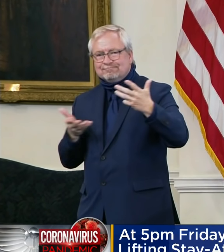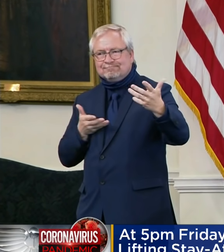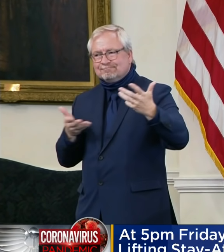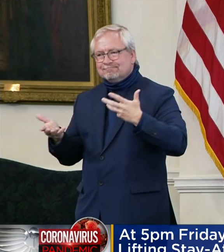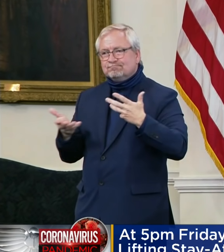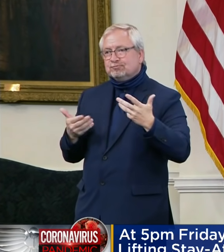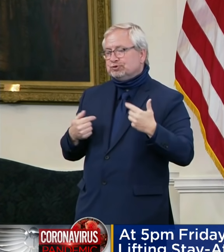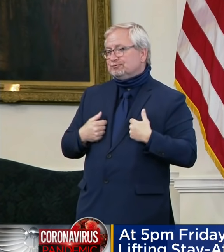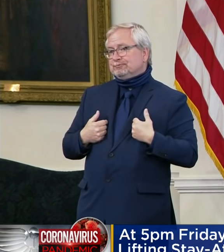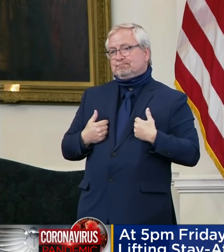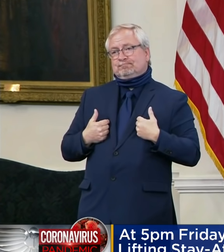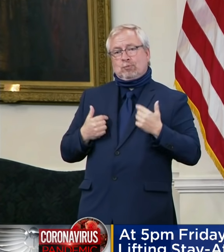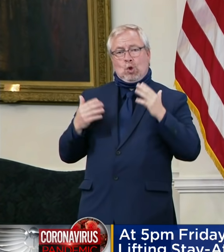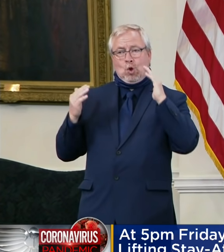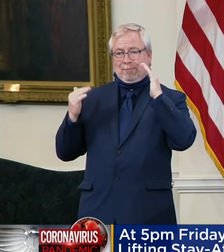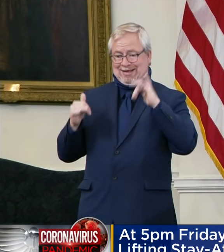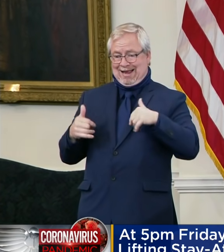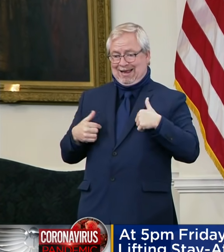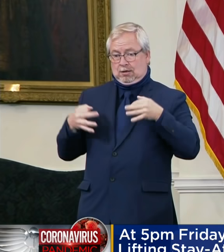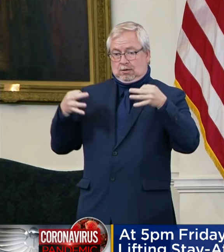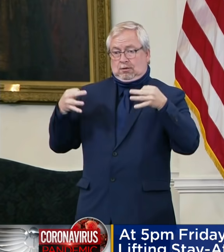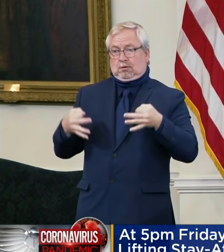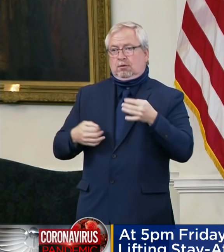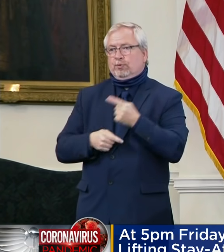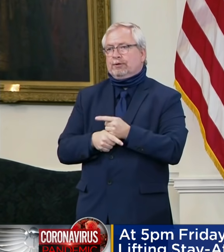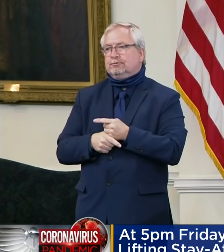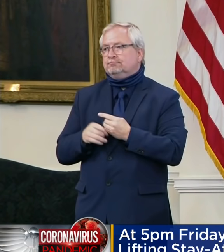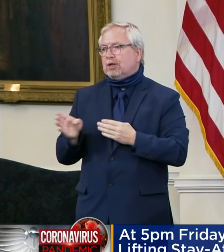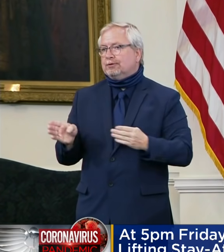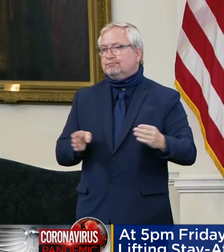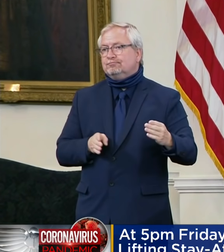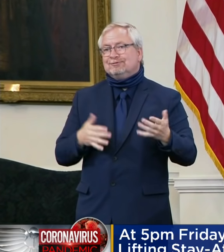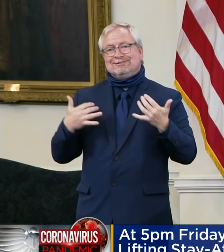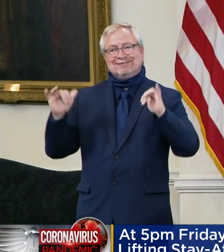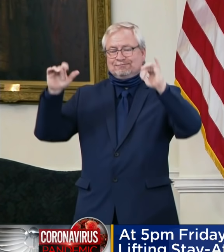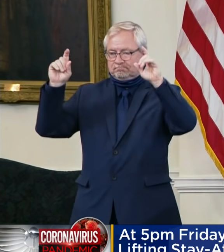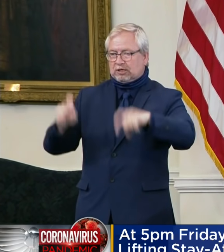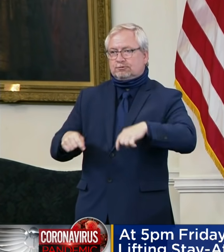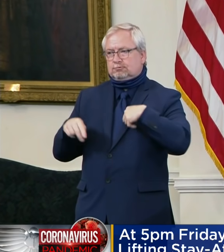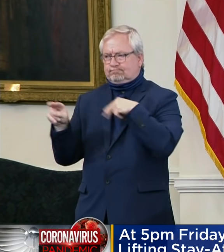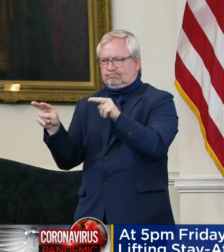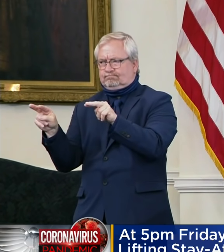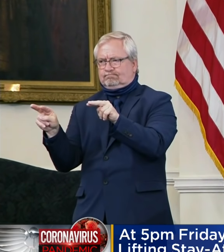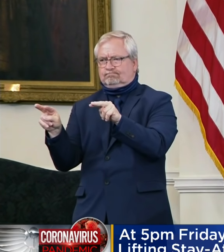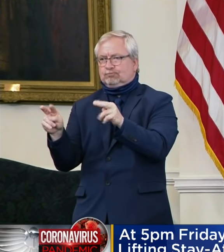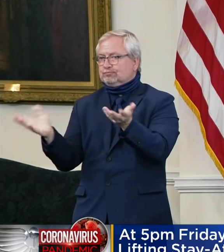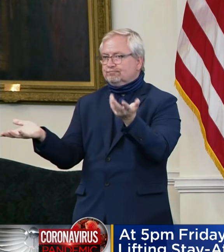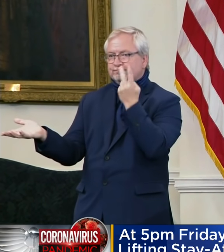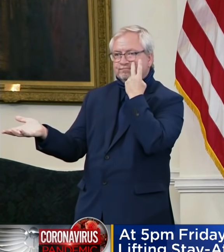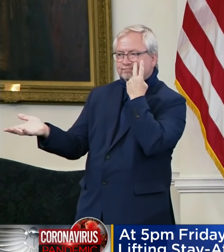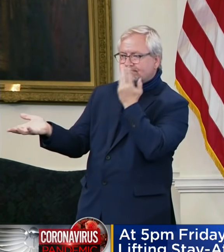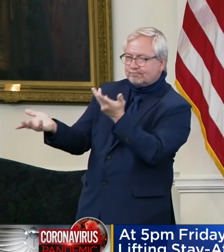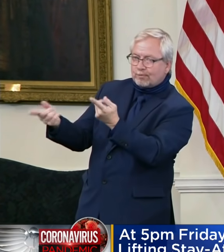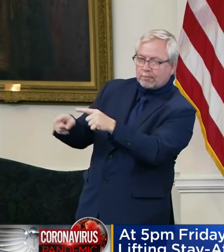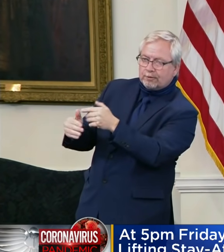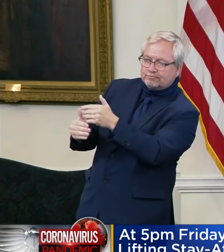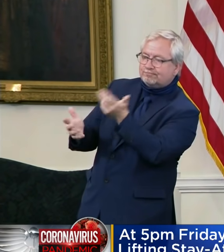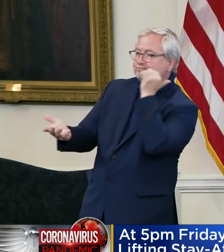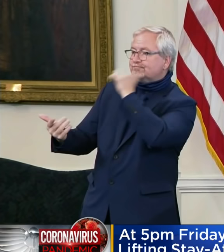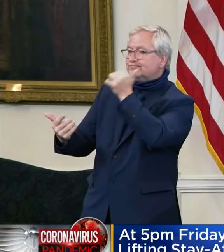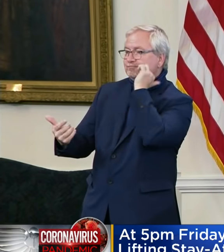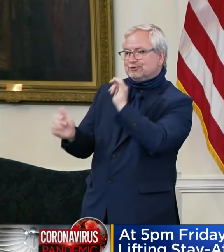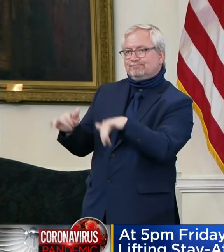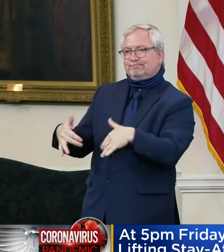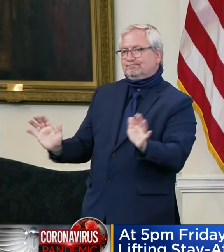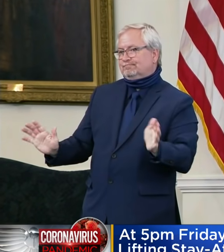one, but we're going to continue to watch and continue to monitor this on a daily basis. But we believe it's